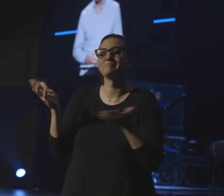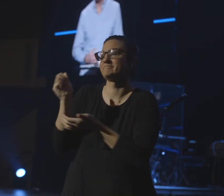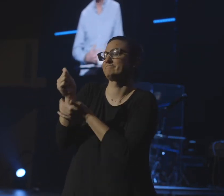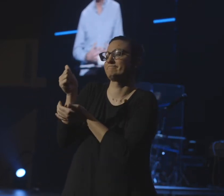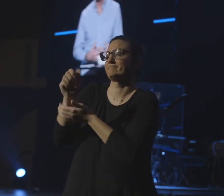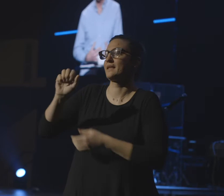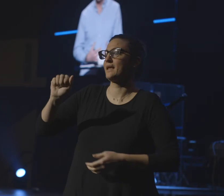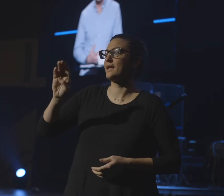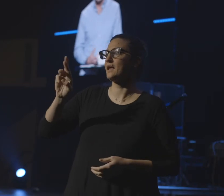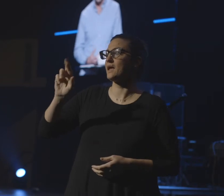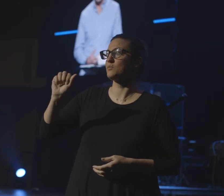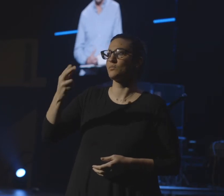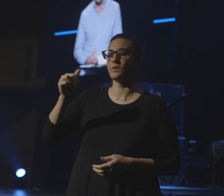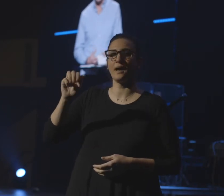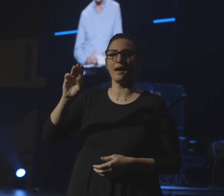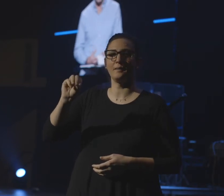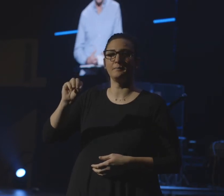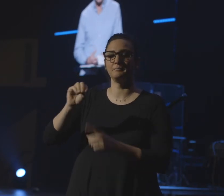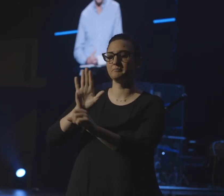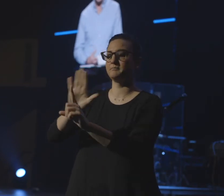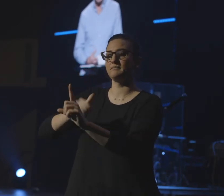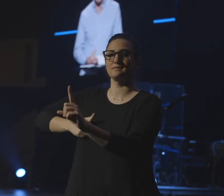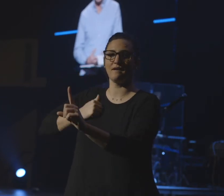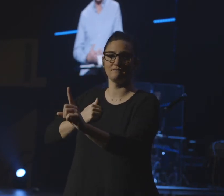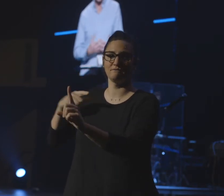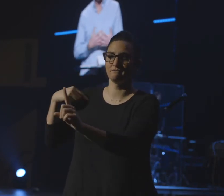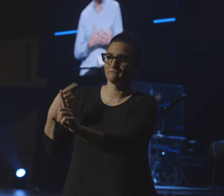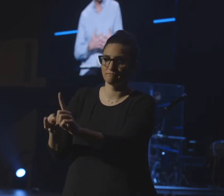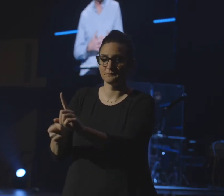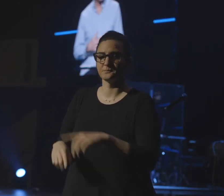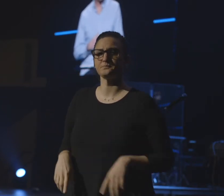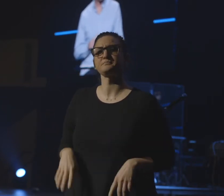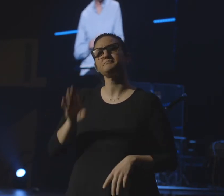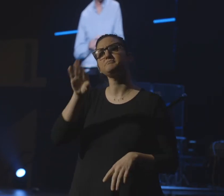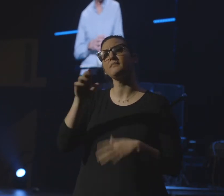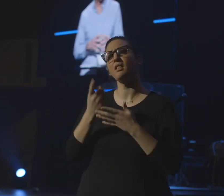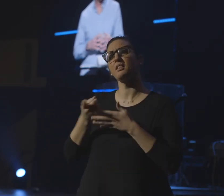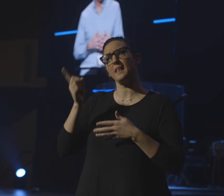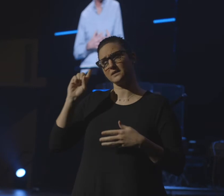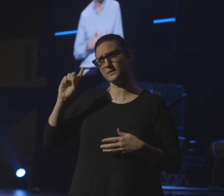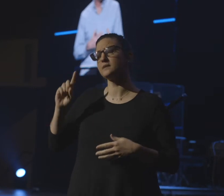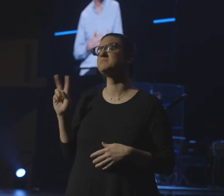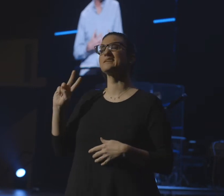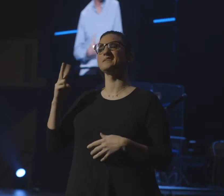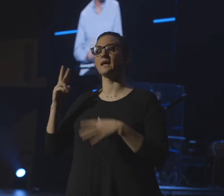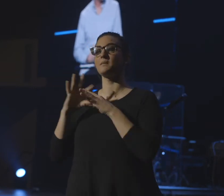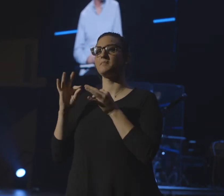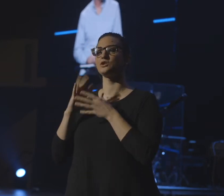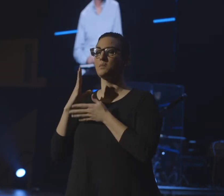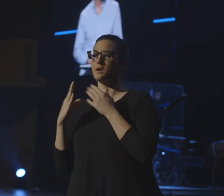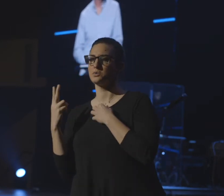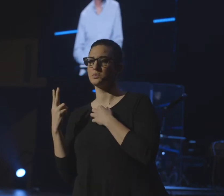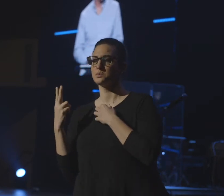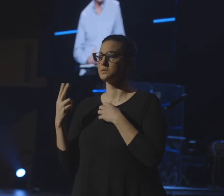the life of faith, the life of Abraham. In last week, in the second message, if you weren't here, we talked about one of the great truths